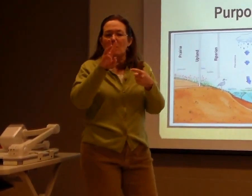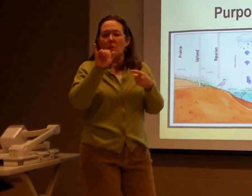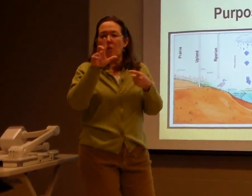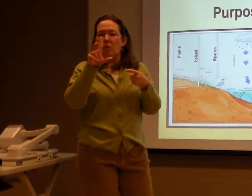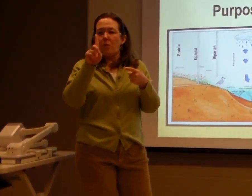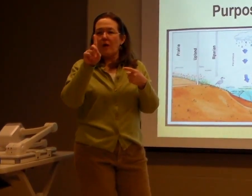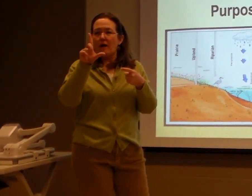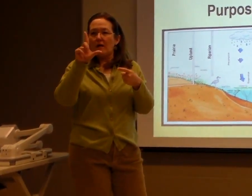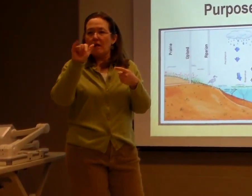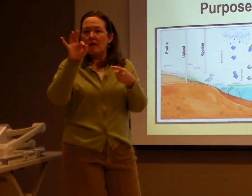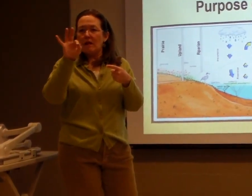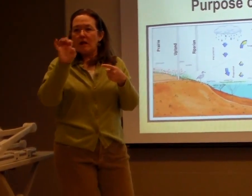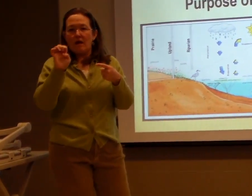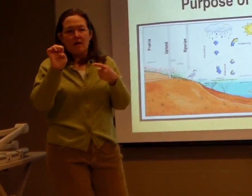And they have a few purposes.